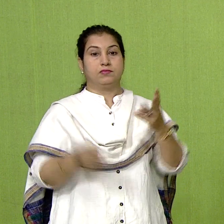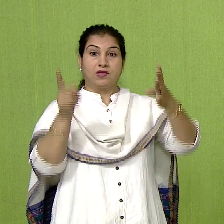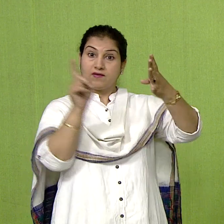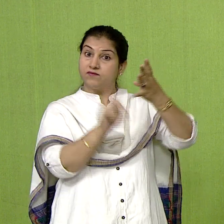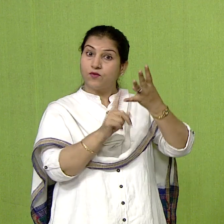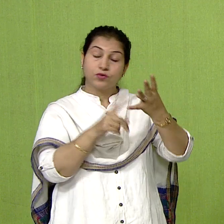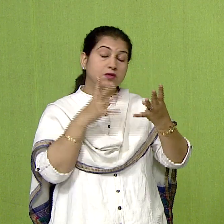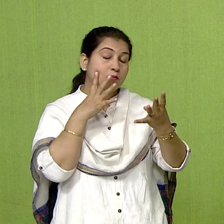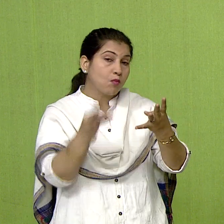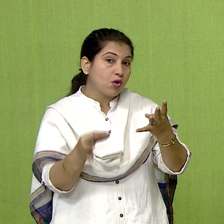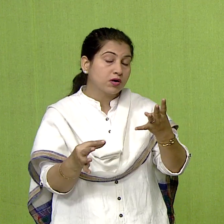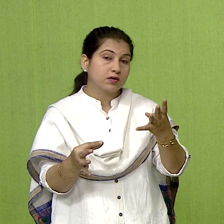Fourth important demand was